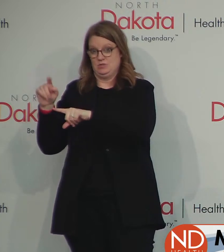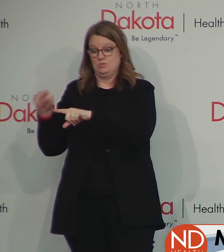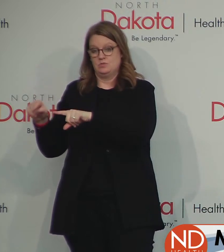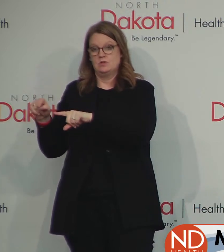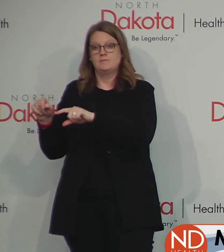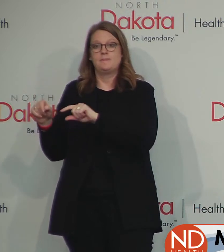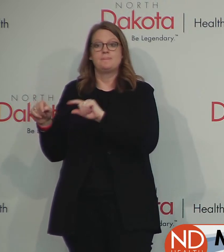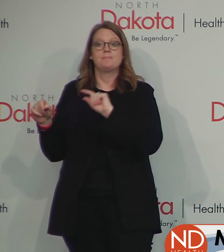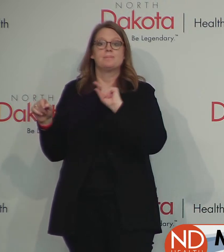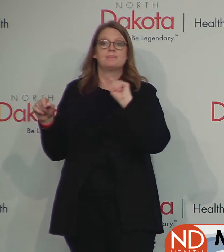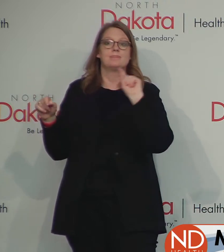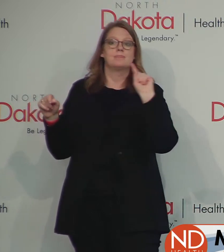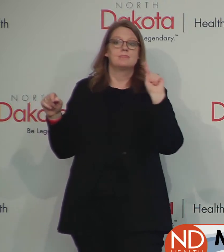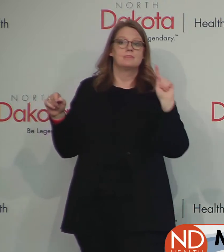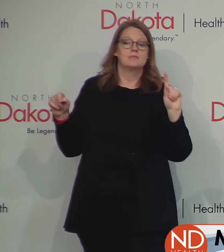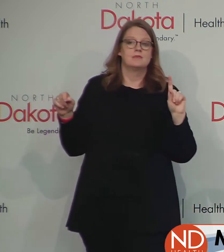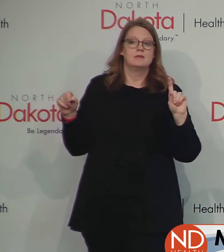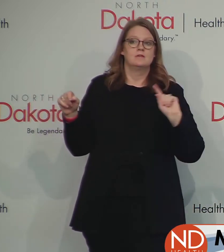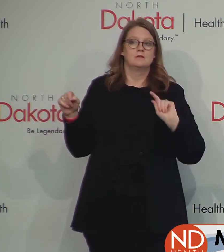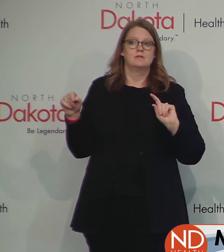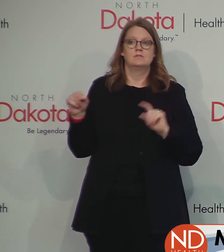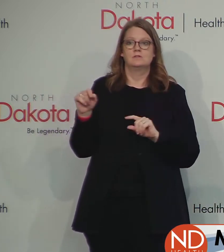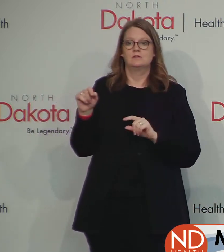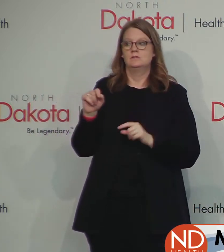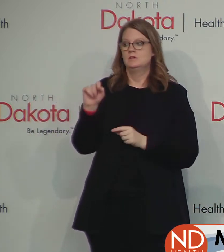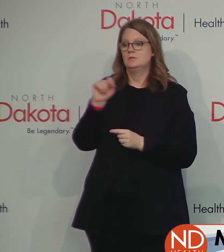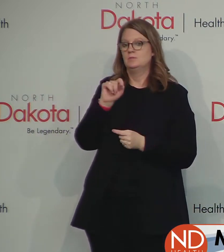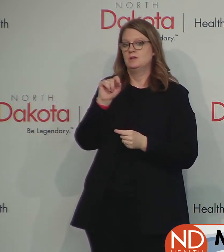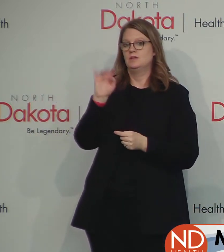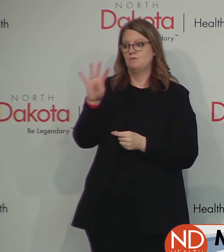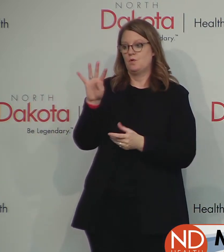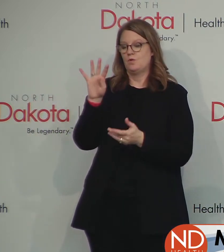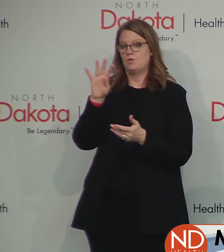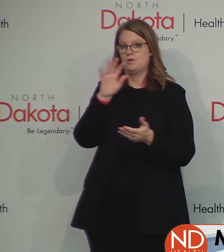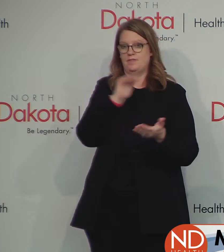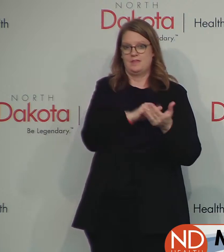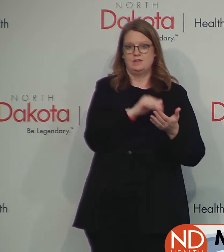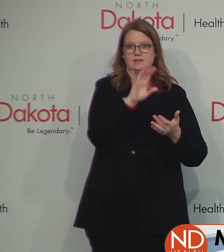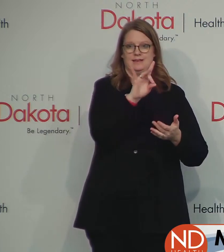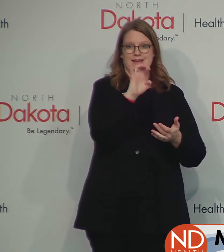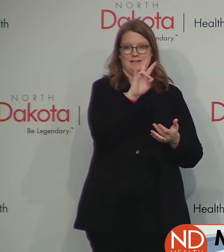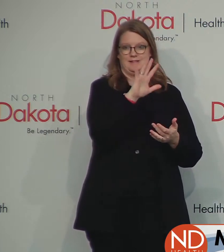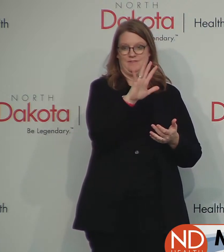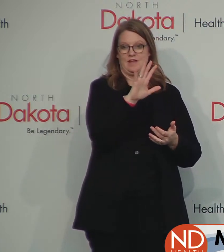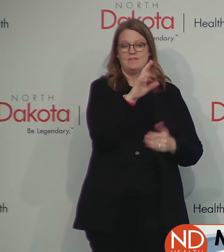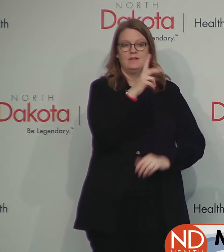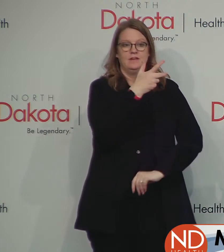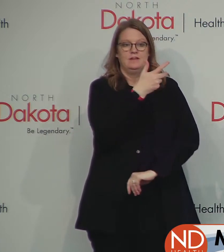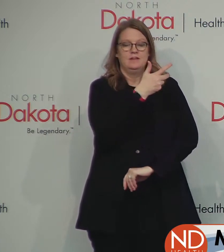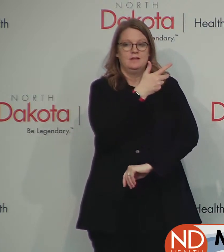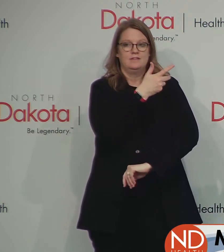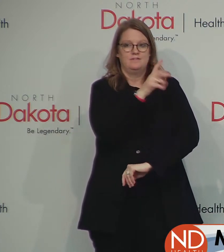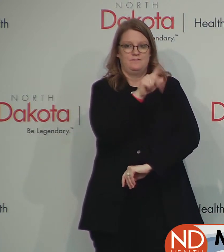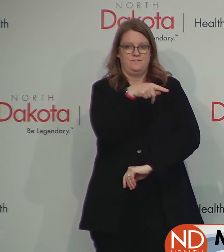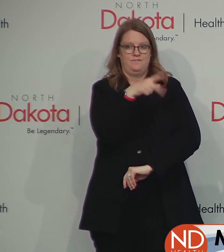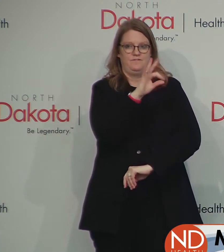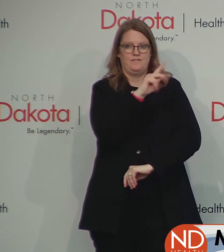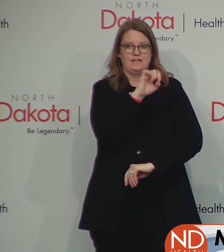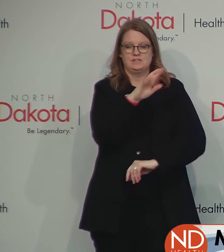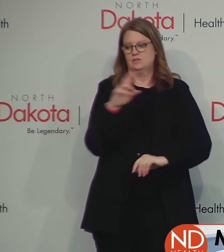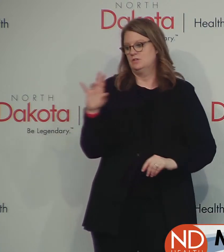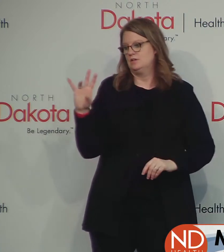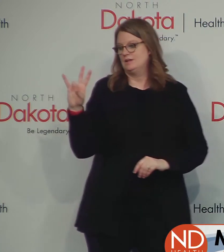doses. And so it'll be 4,875 Pfizer, and then 7,500 Moderna, and